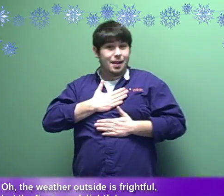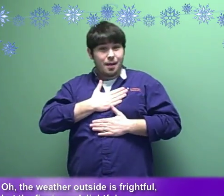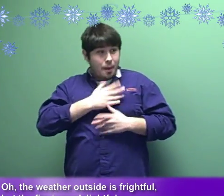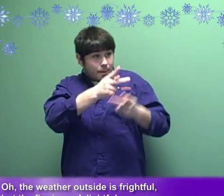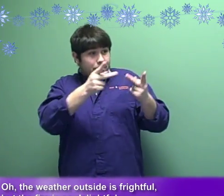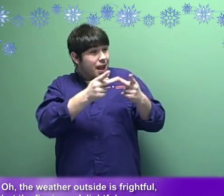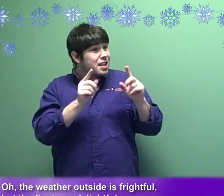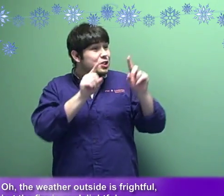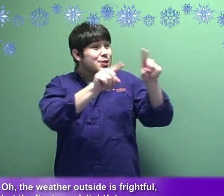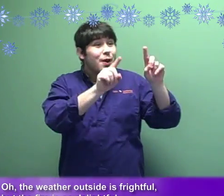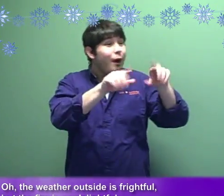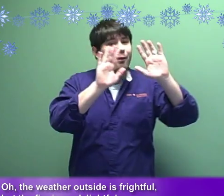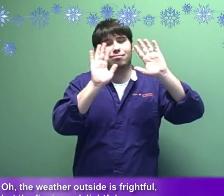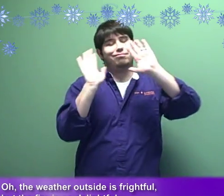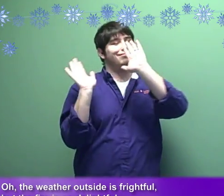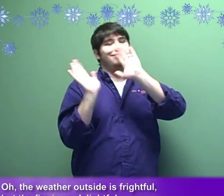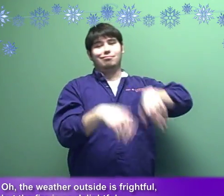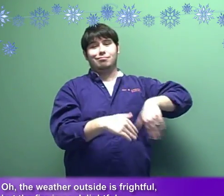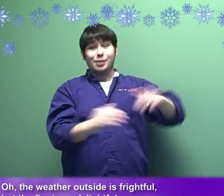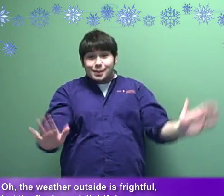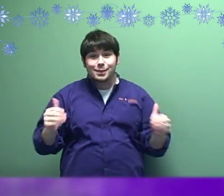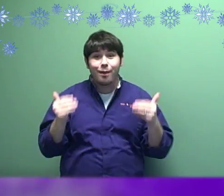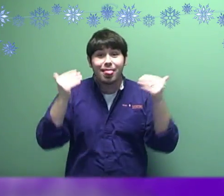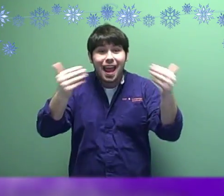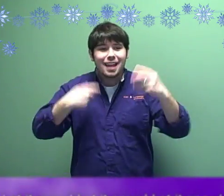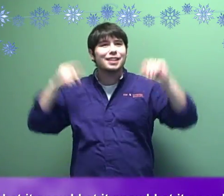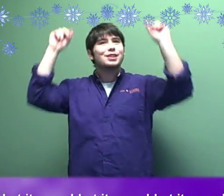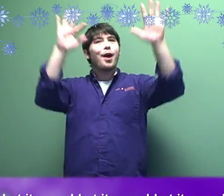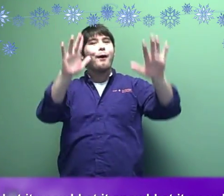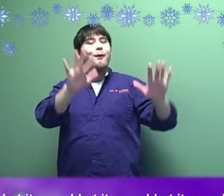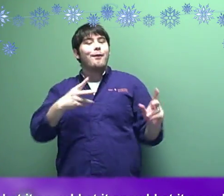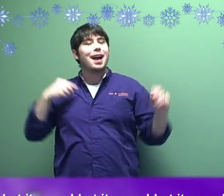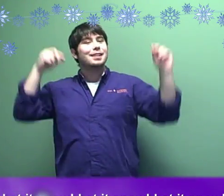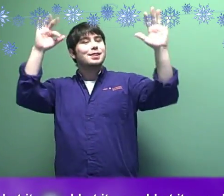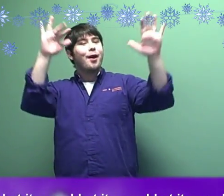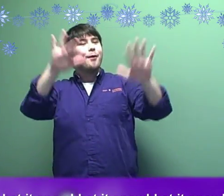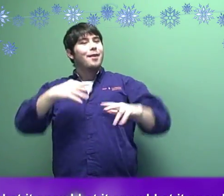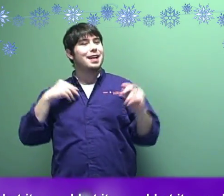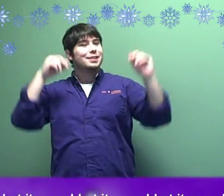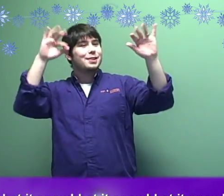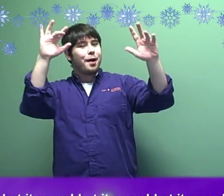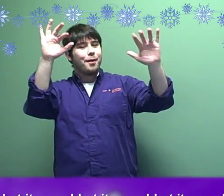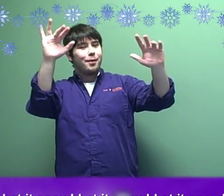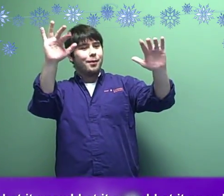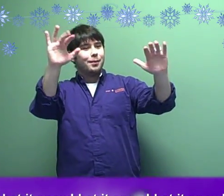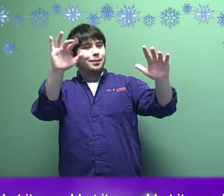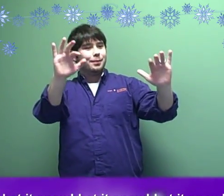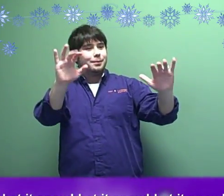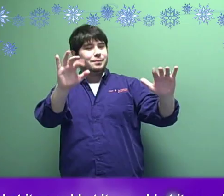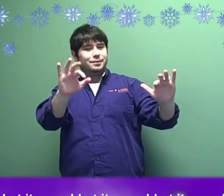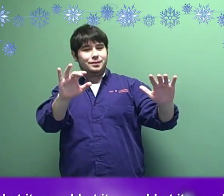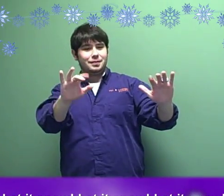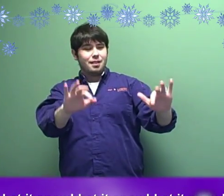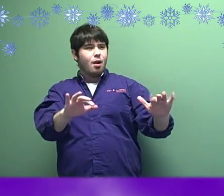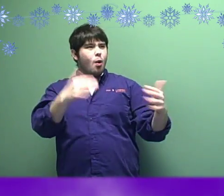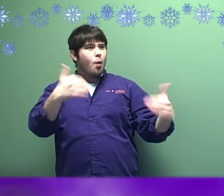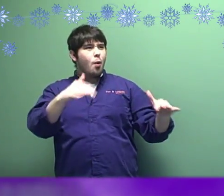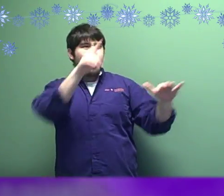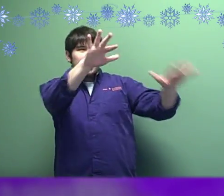since we've no place to go, let it snow, let it snow, let it snow, man, it doesn't